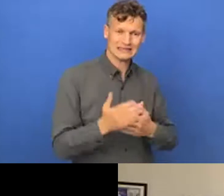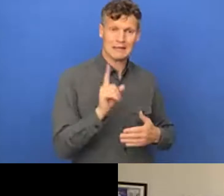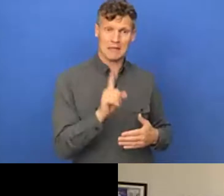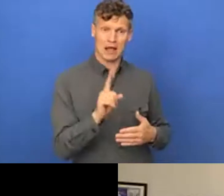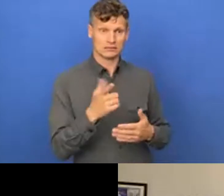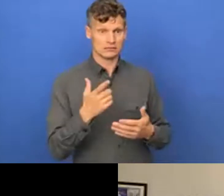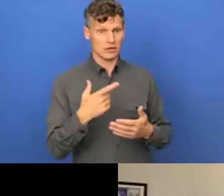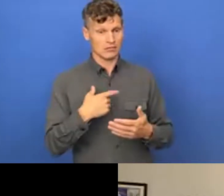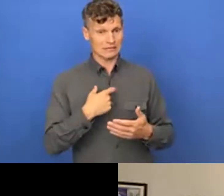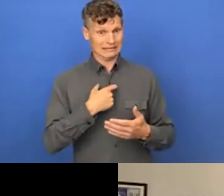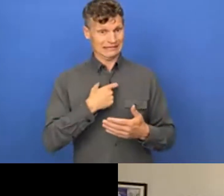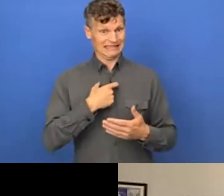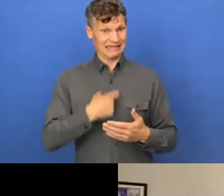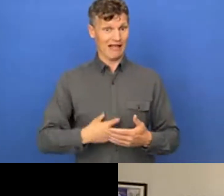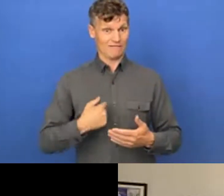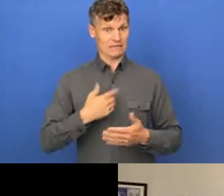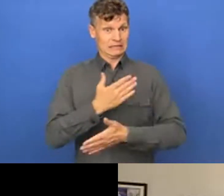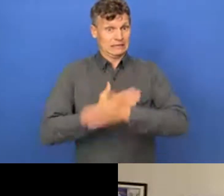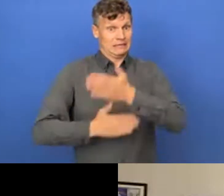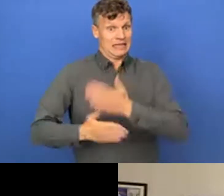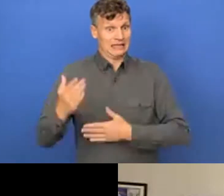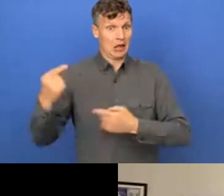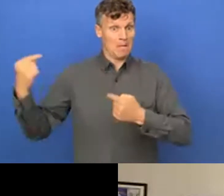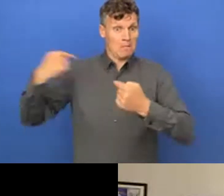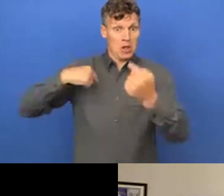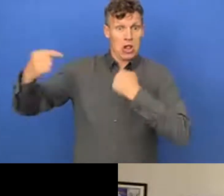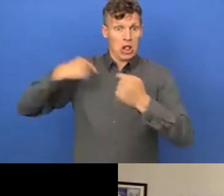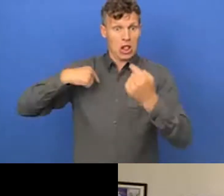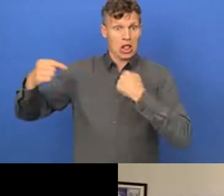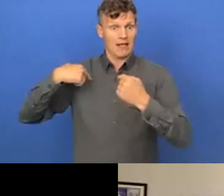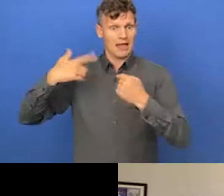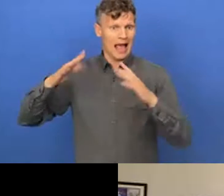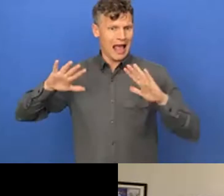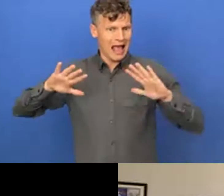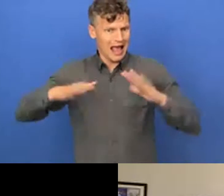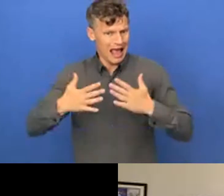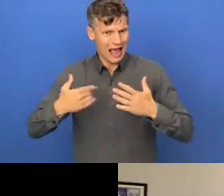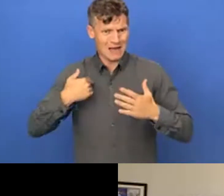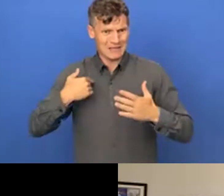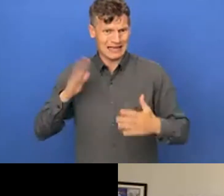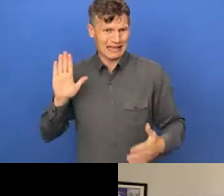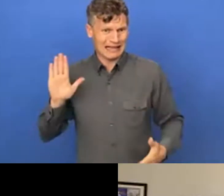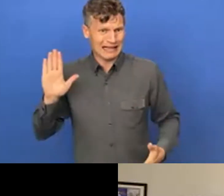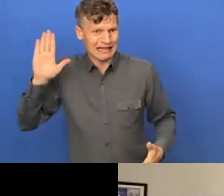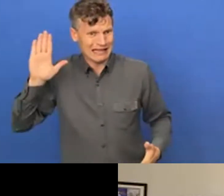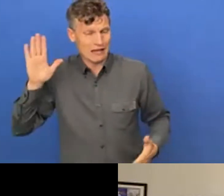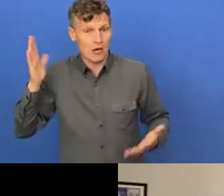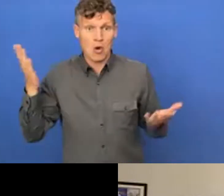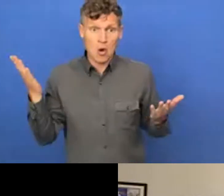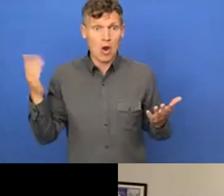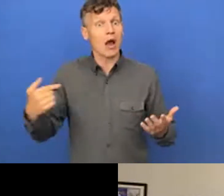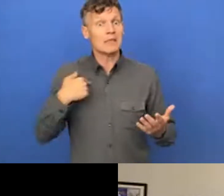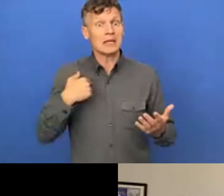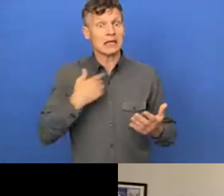to report incidents of bullying, either if they are victims or incidents of bullying that they witness.